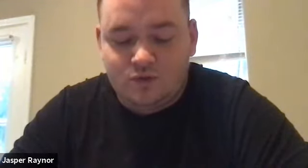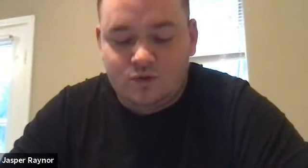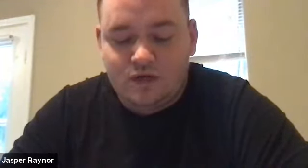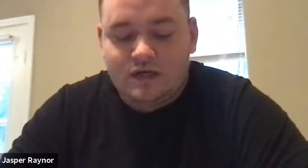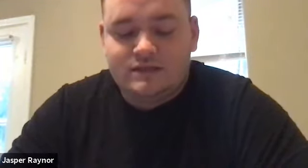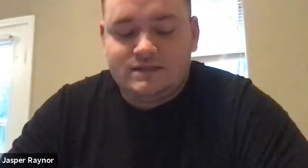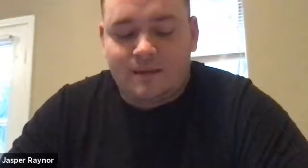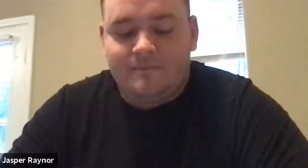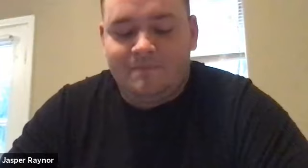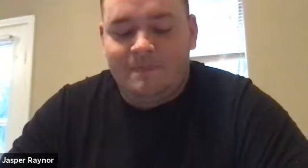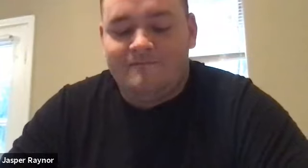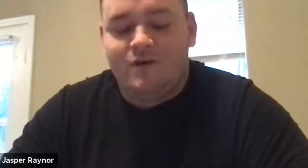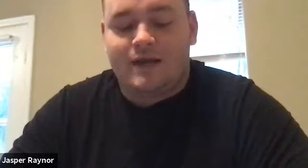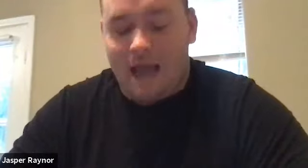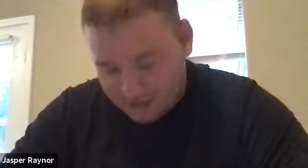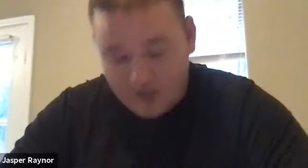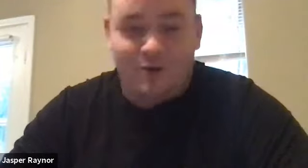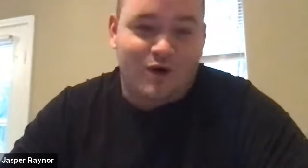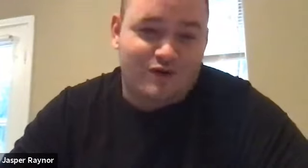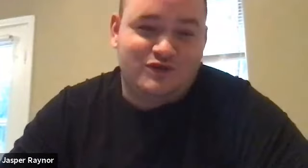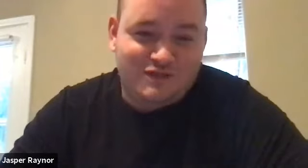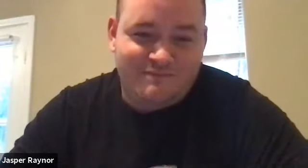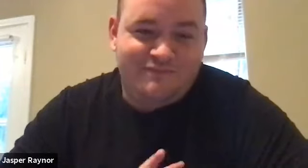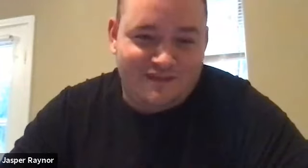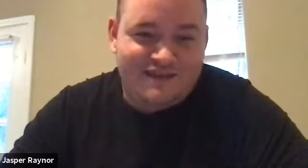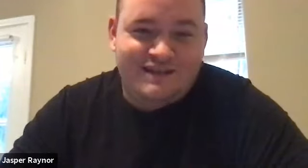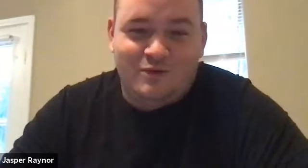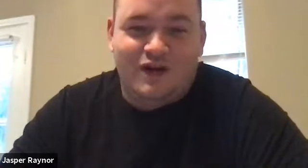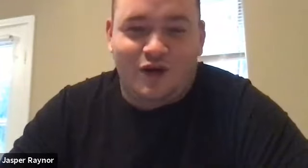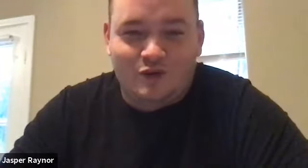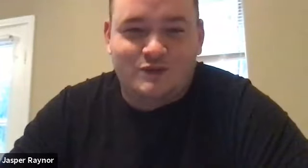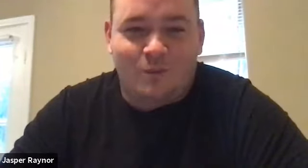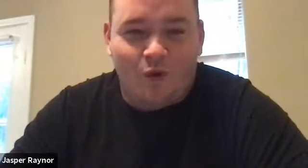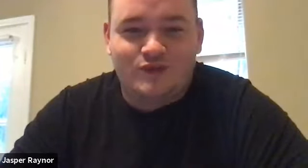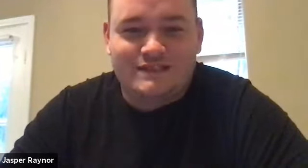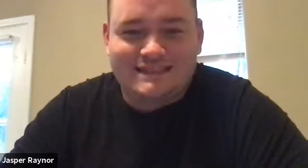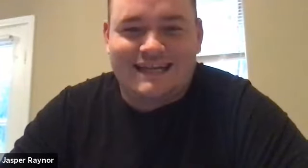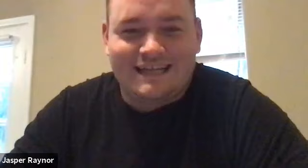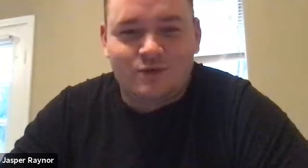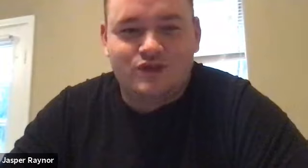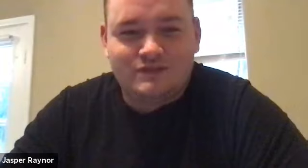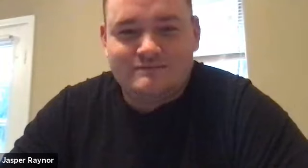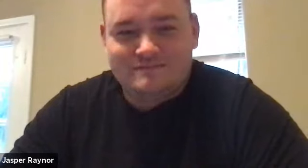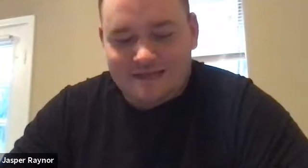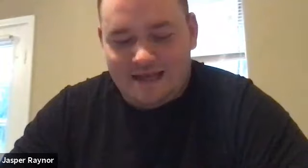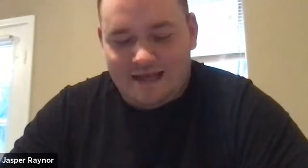do some vocabulary words. We're going to learn some words in sign language.